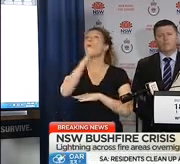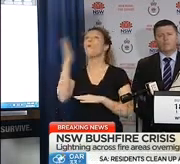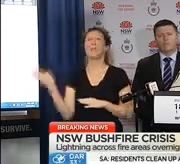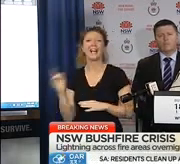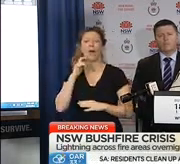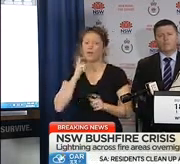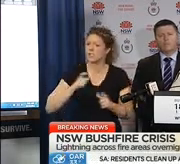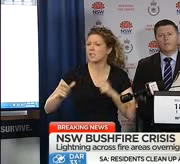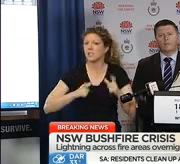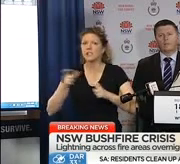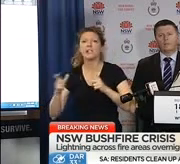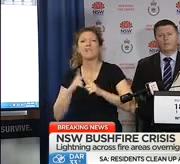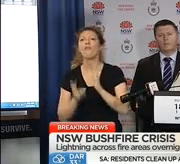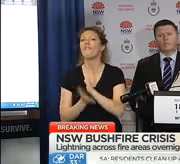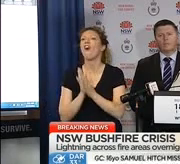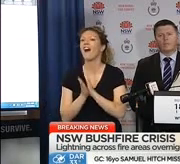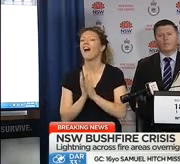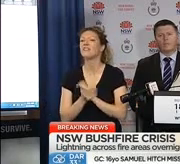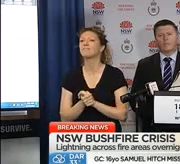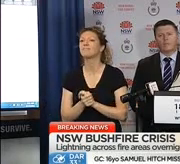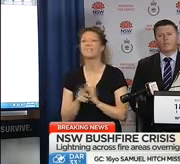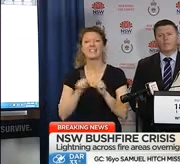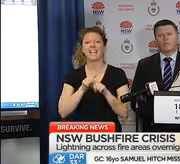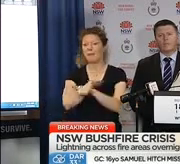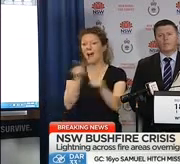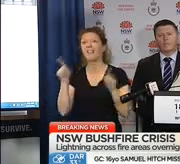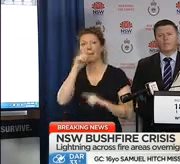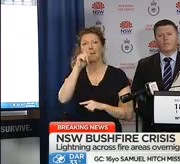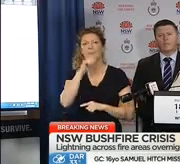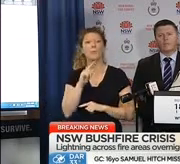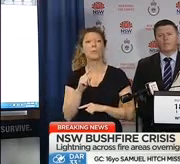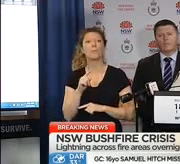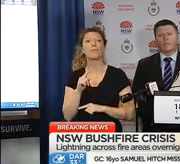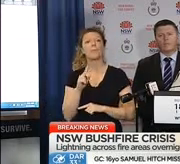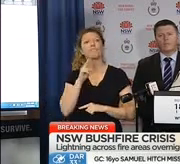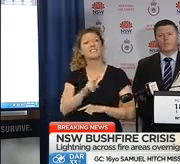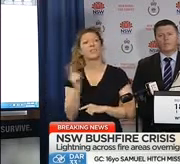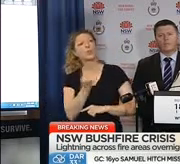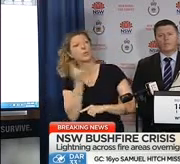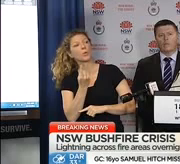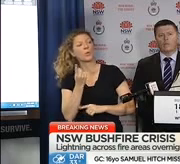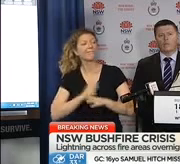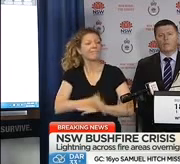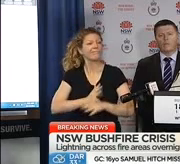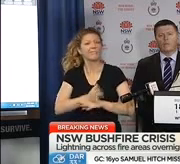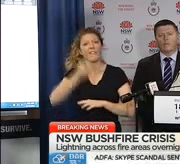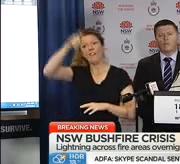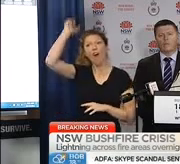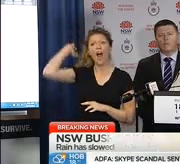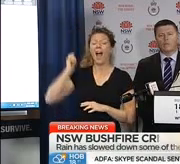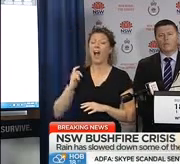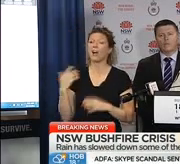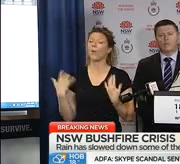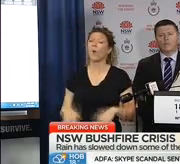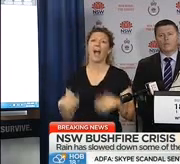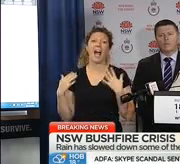under control. Like the rest of the community, I applaud the individual and collective efforts and know that today